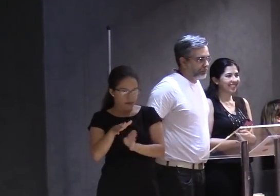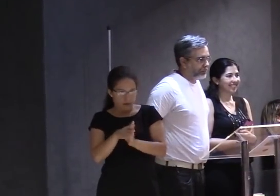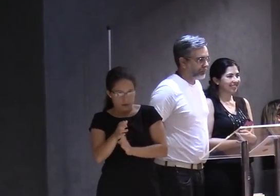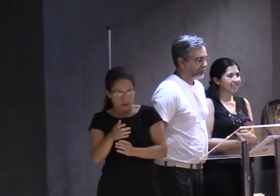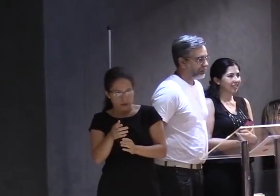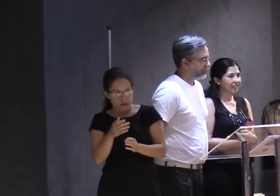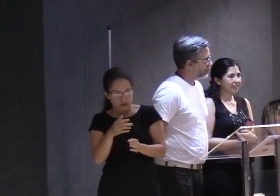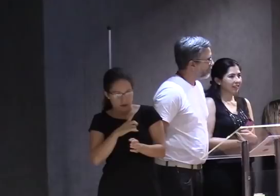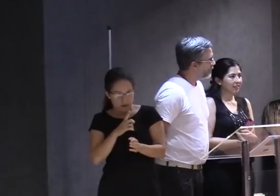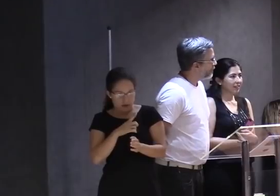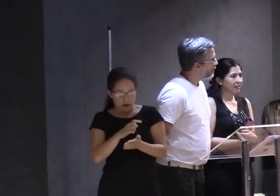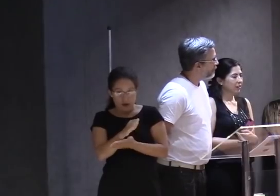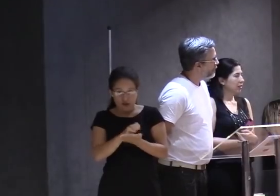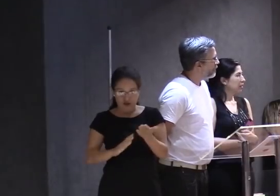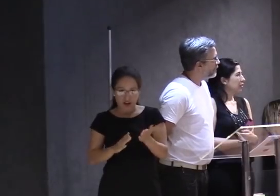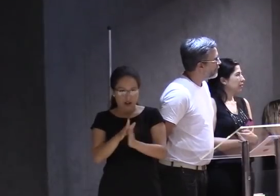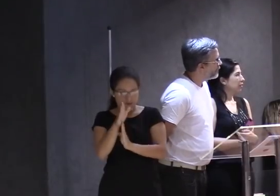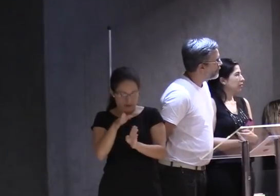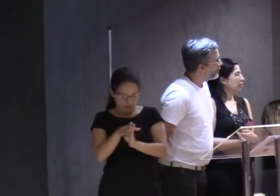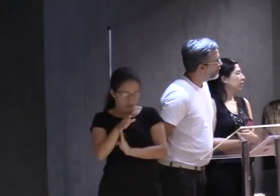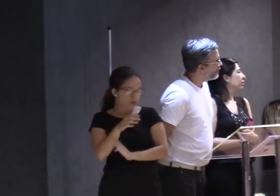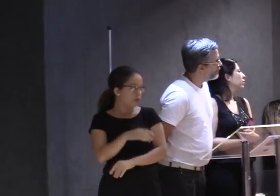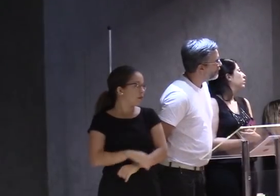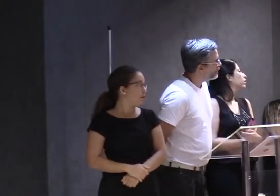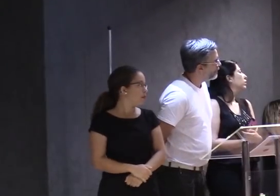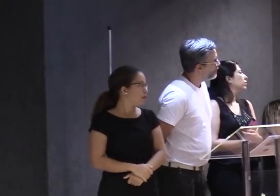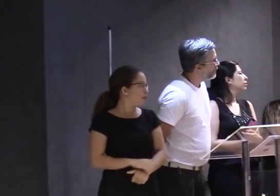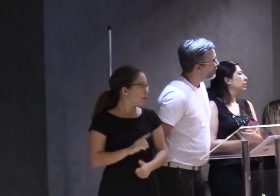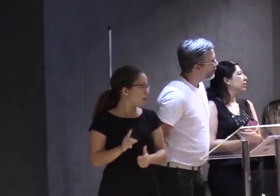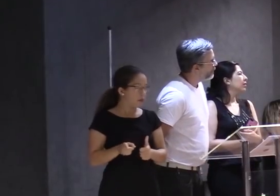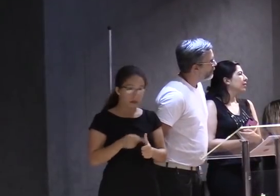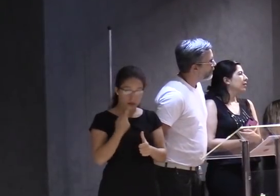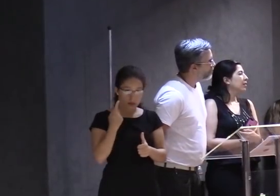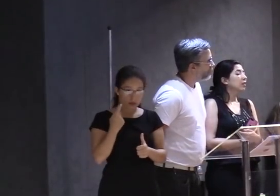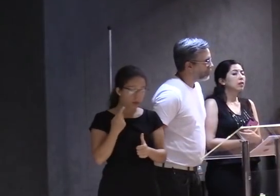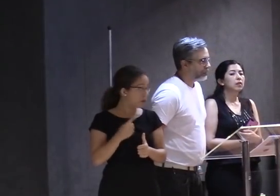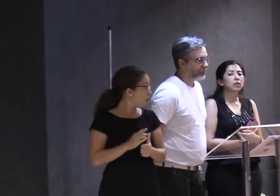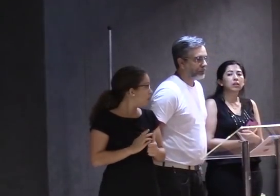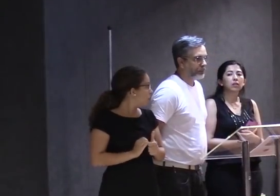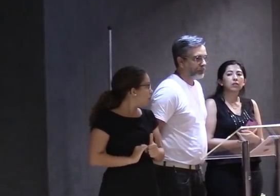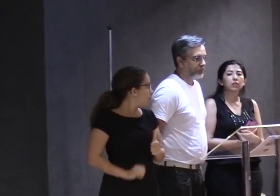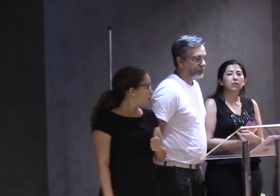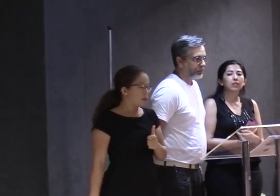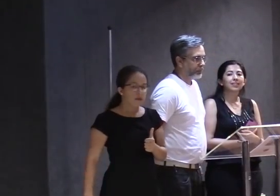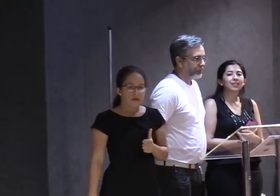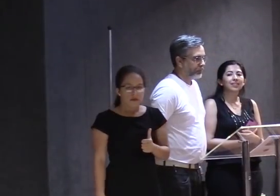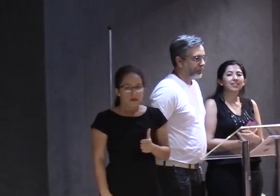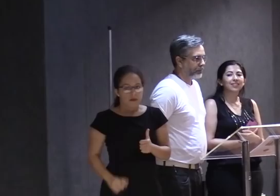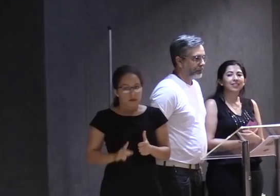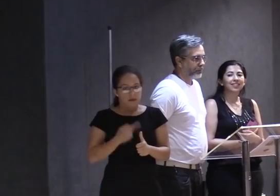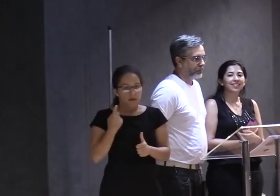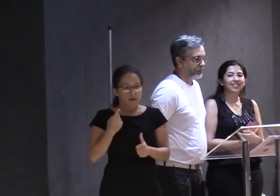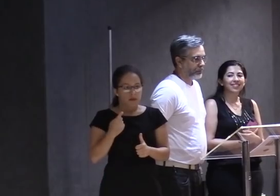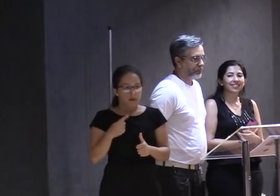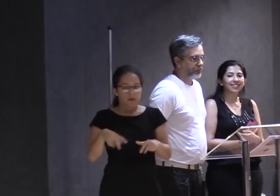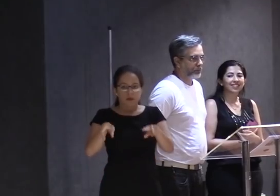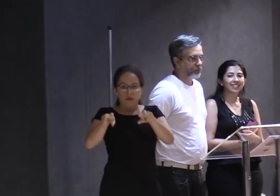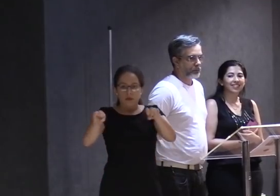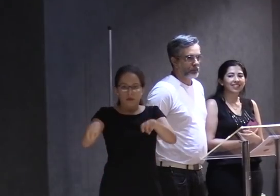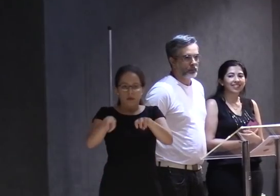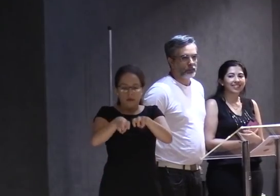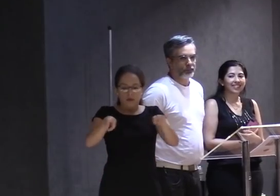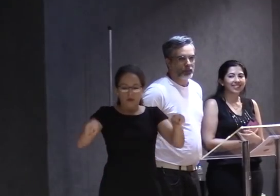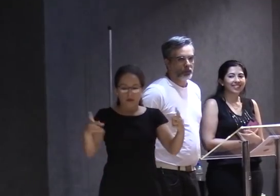instruções. First of all, I want you to pick a pair. Primeiro de tudo, sentem-se em pares, por